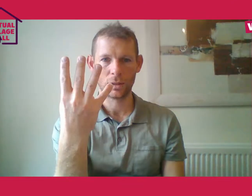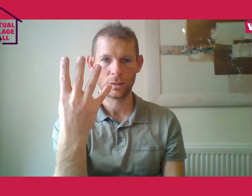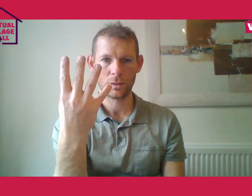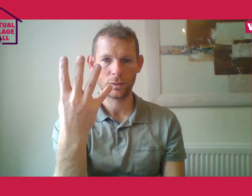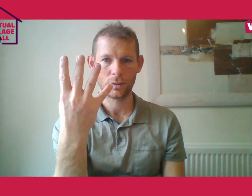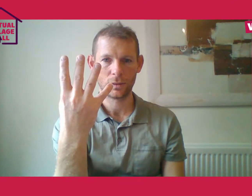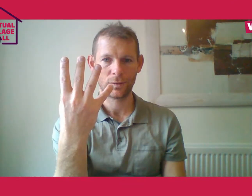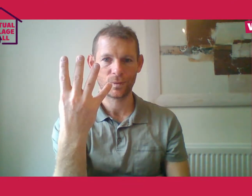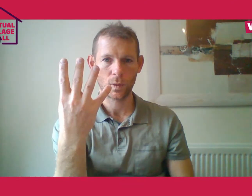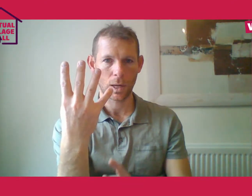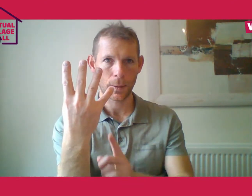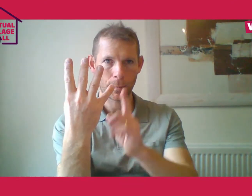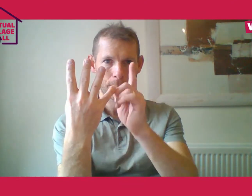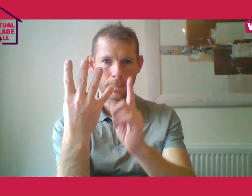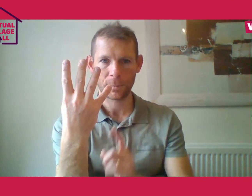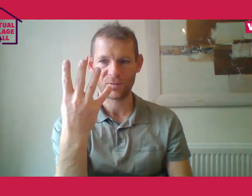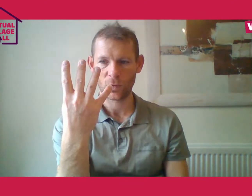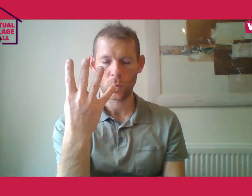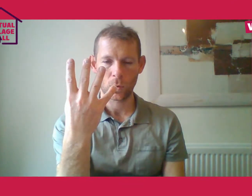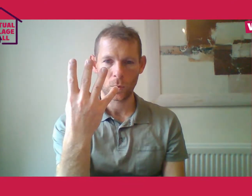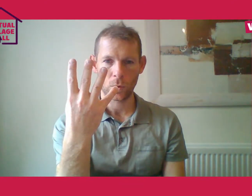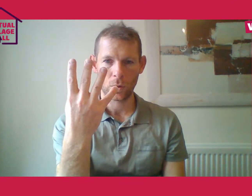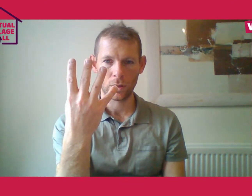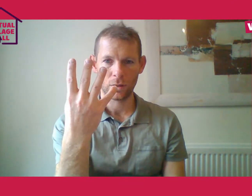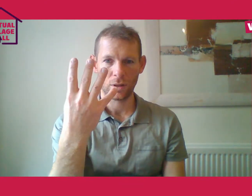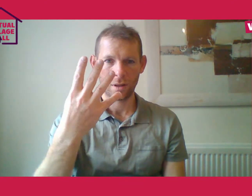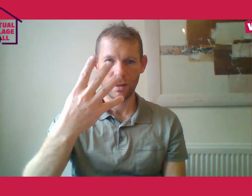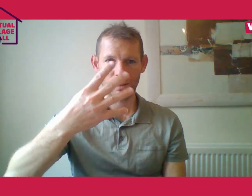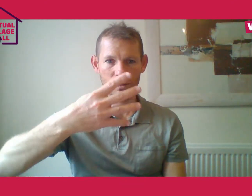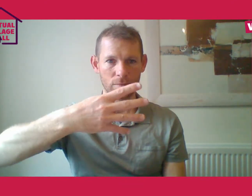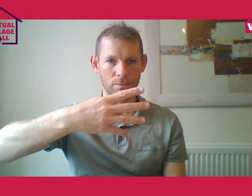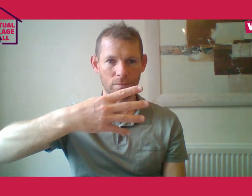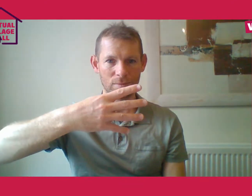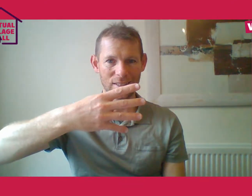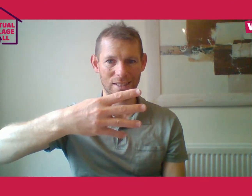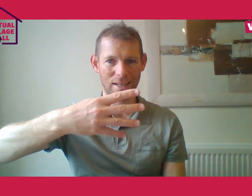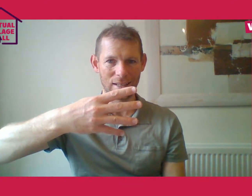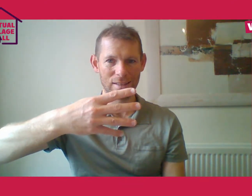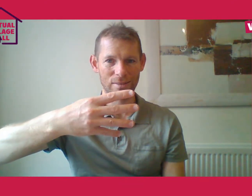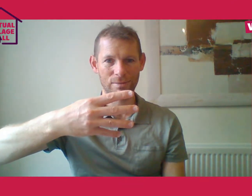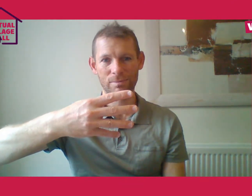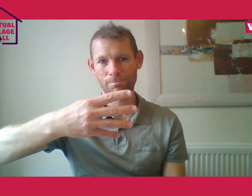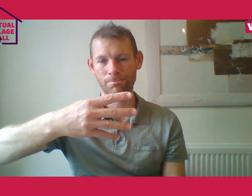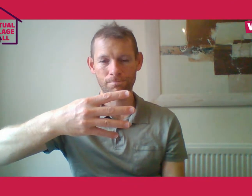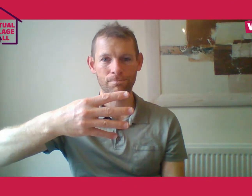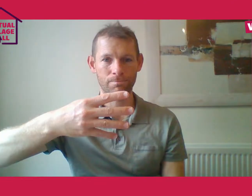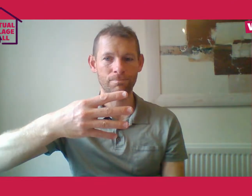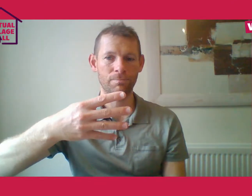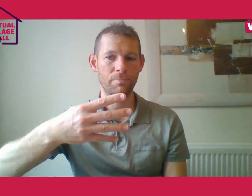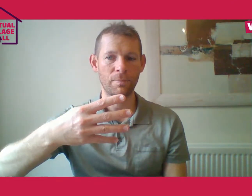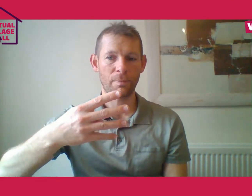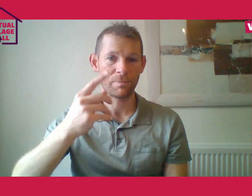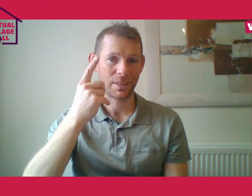So 4 fingers are pointing upwards, and 9, they're pointing